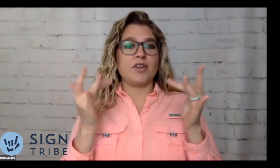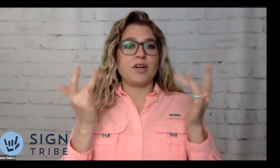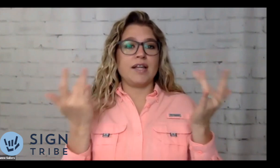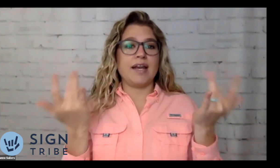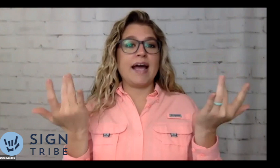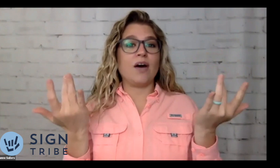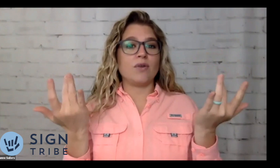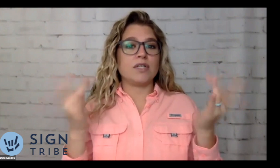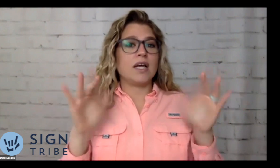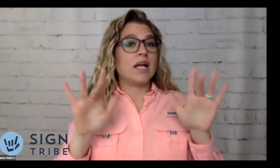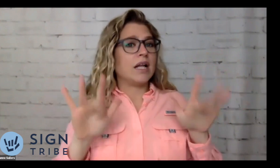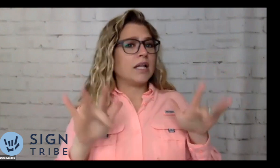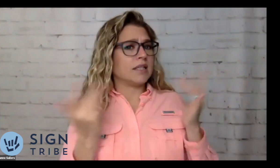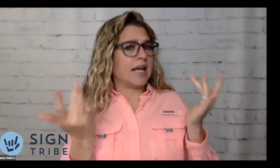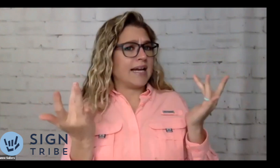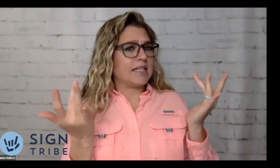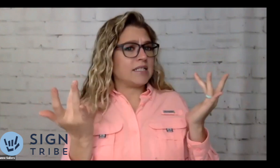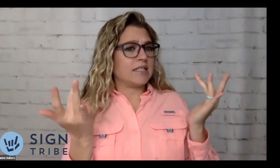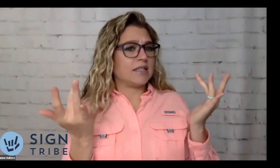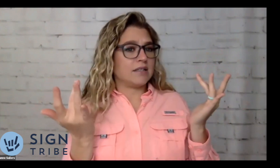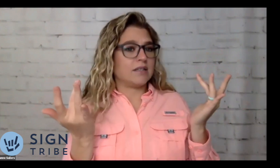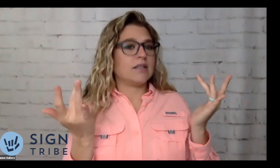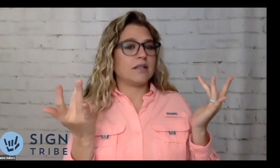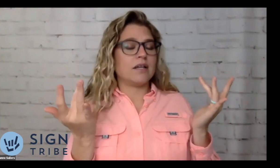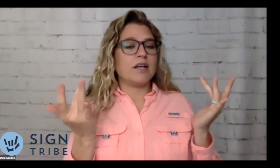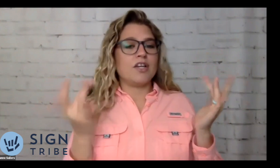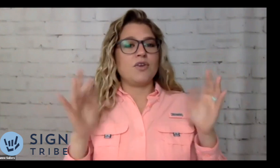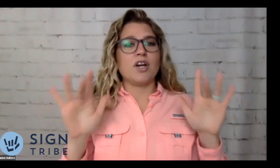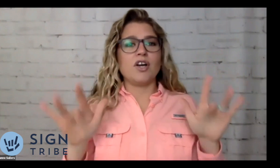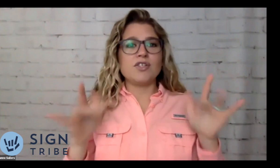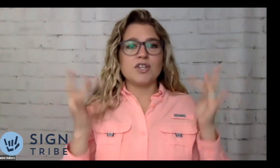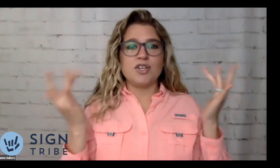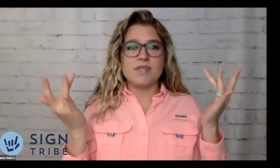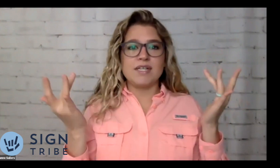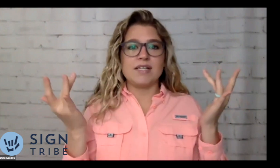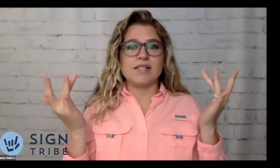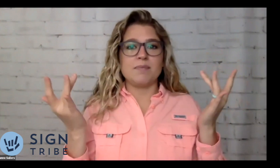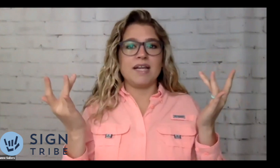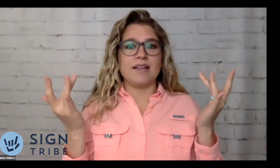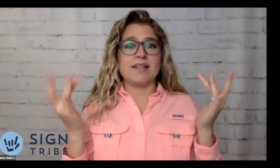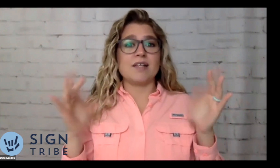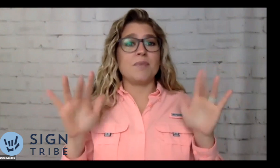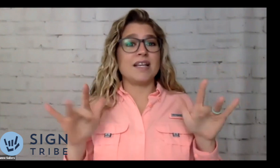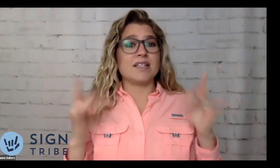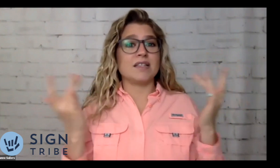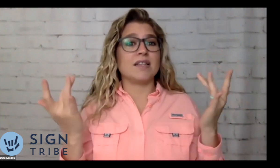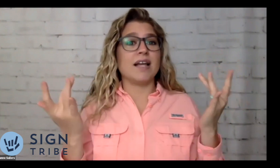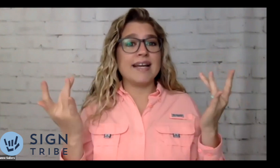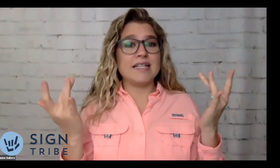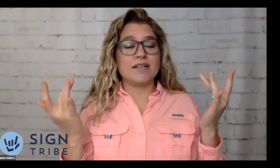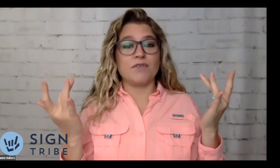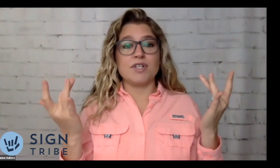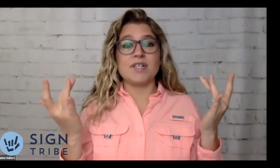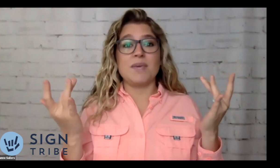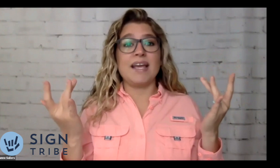then out, light. You can also use this meaning that something is light versus being